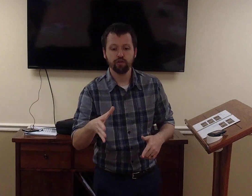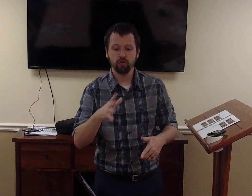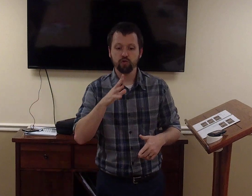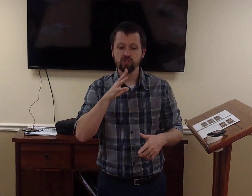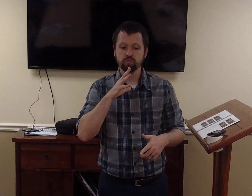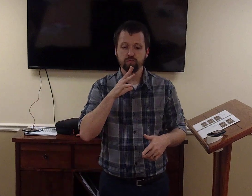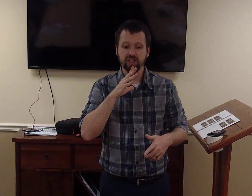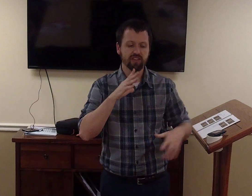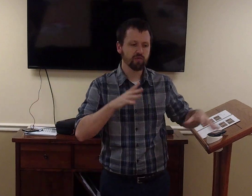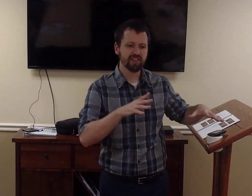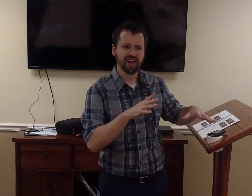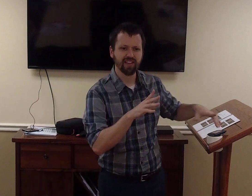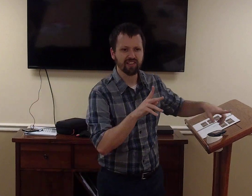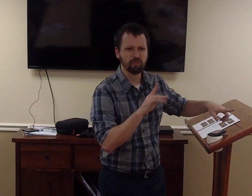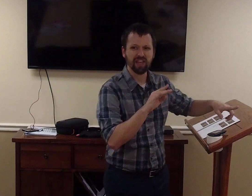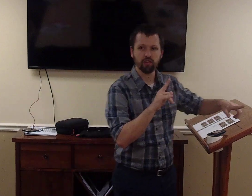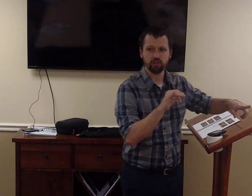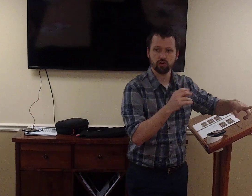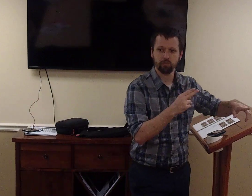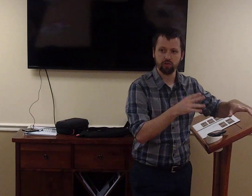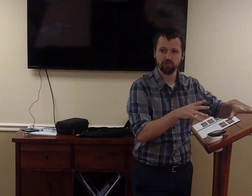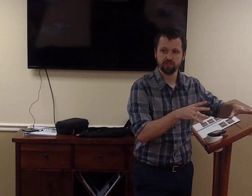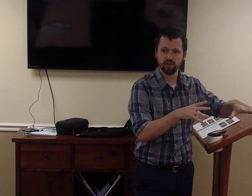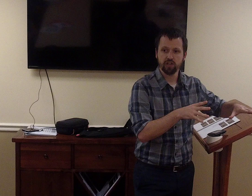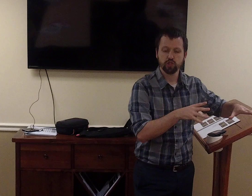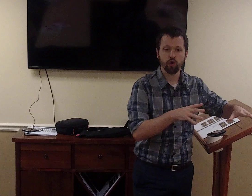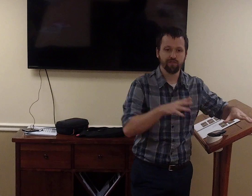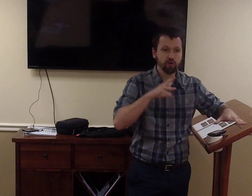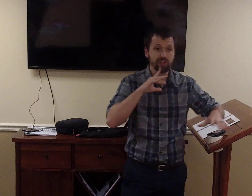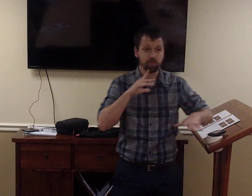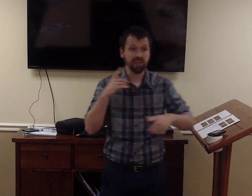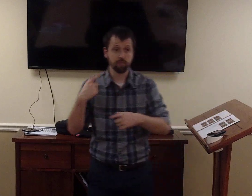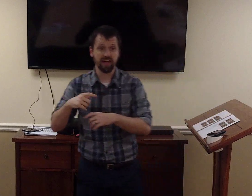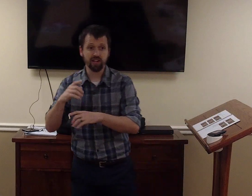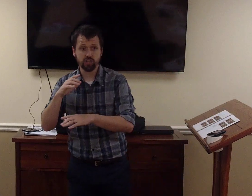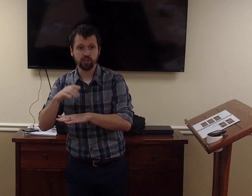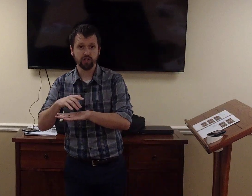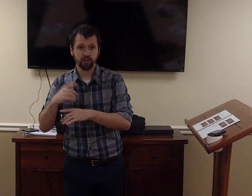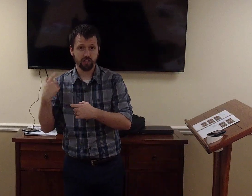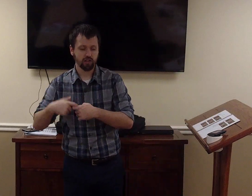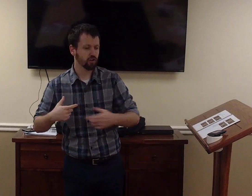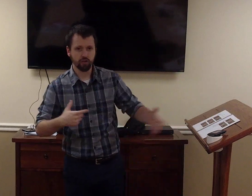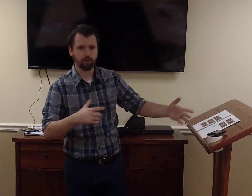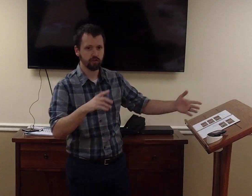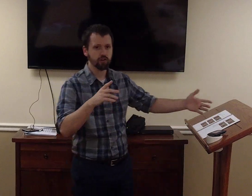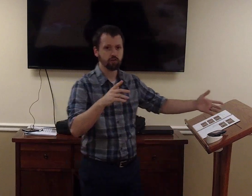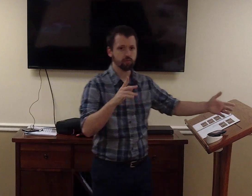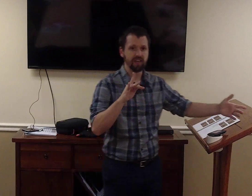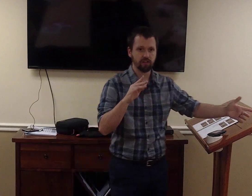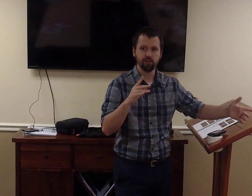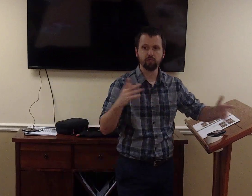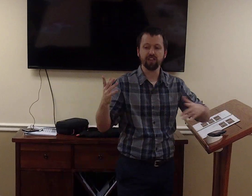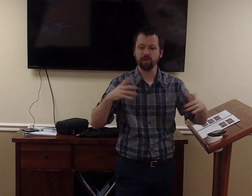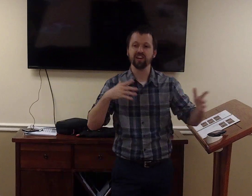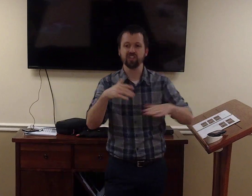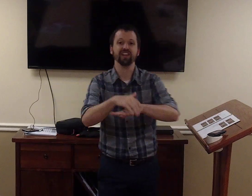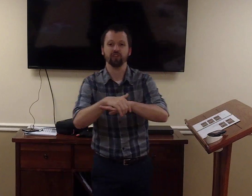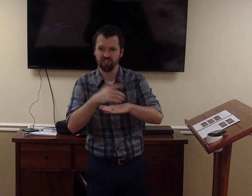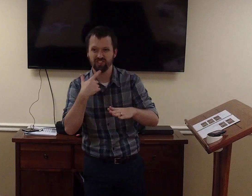you speak, this one's kind of like Spanglish almost. So if you could speak Spanish, you're good with it. You could do Spanglish. If you speak Spanish and English, I should